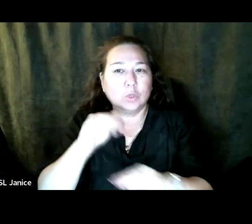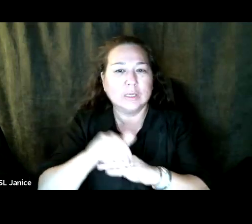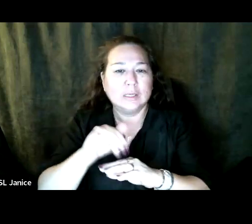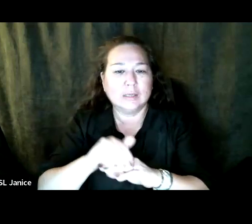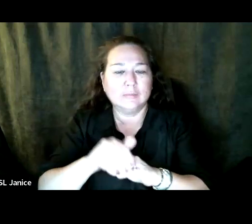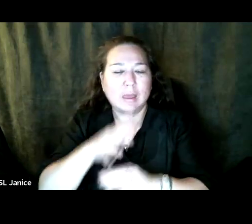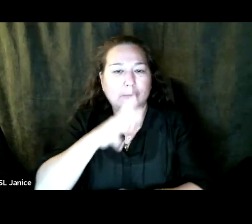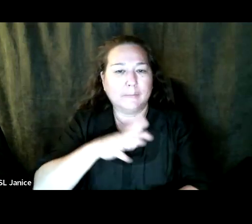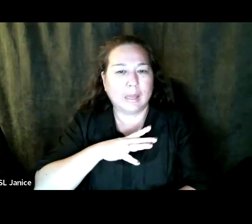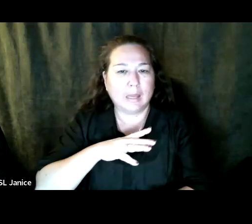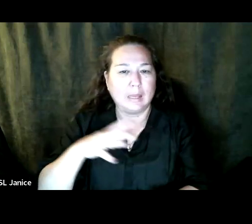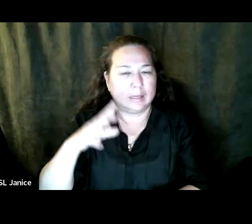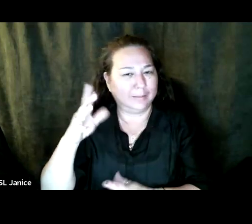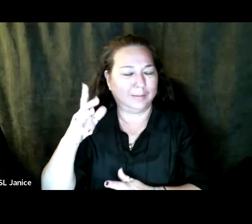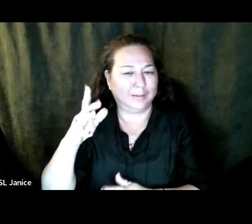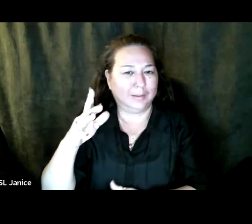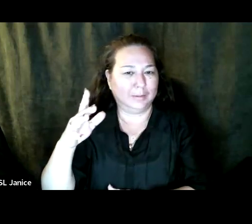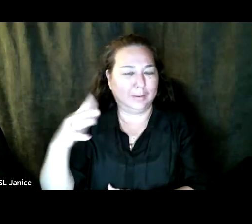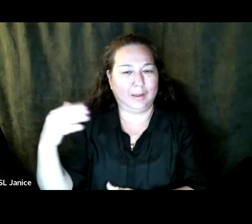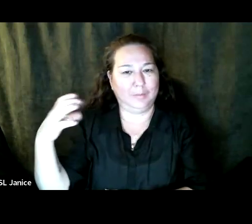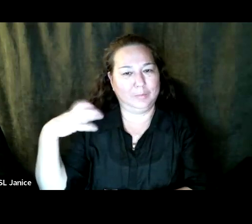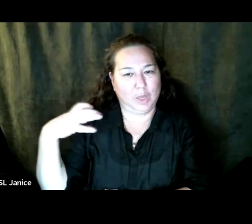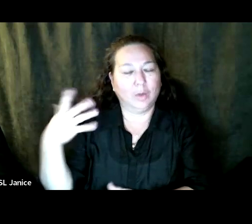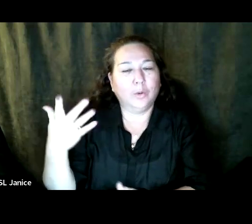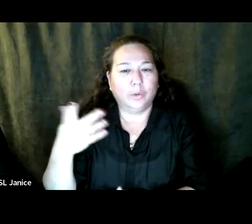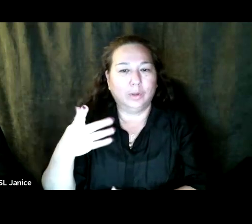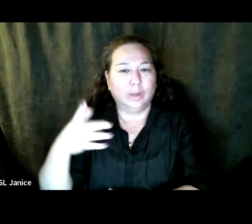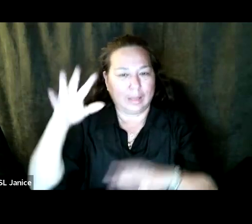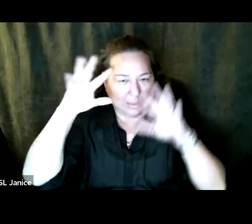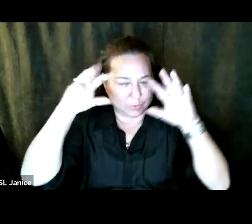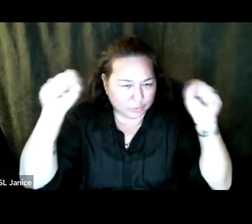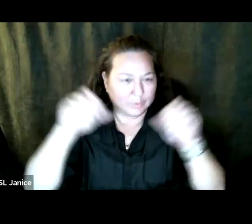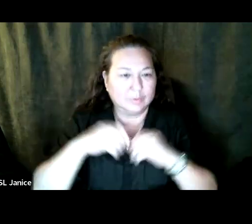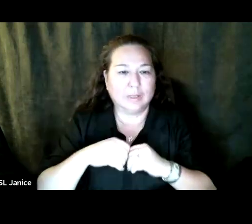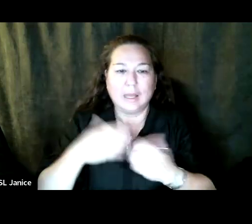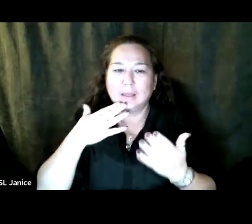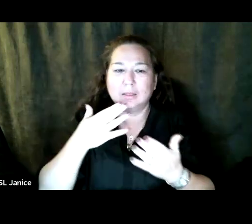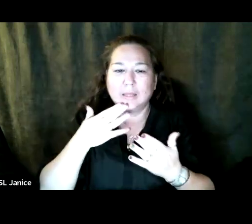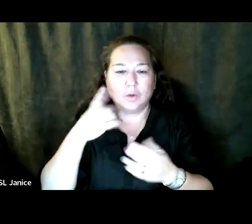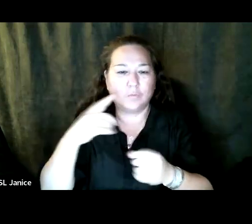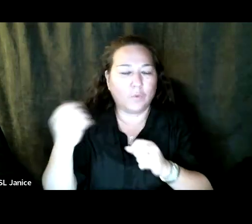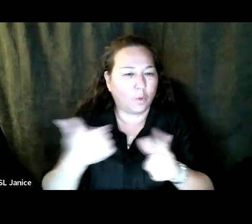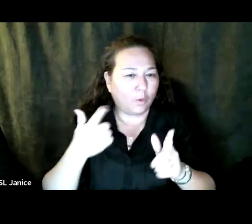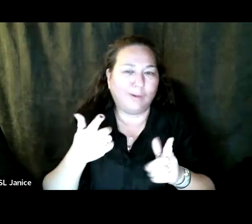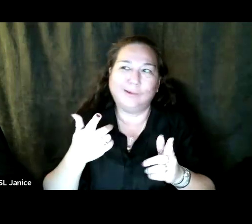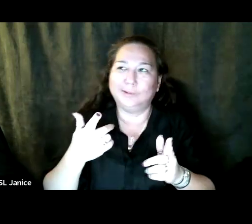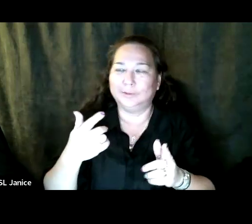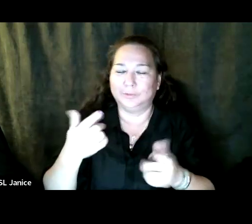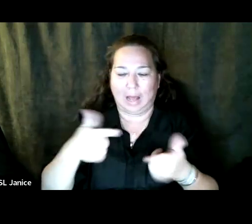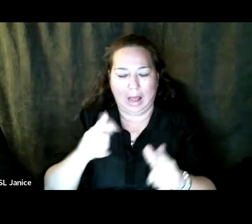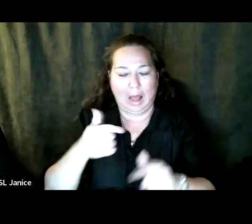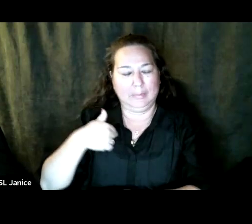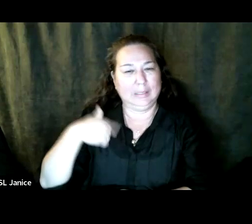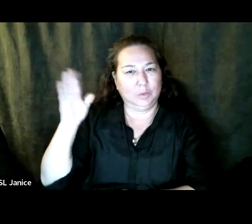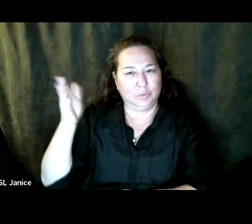Robinson, Superintendent Skipper, and school committee members. Thank you for allowing me to present today. I just want to